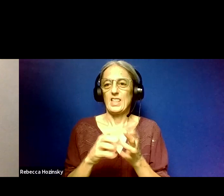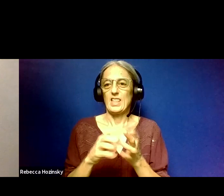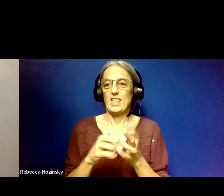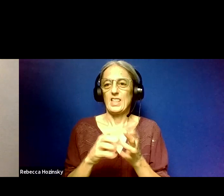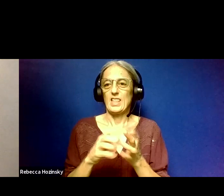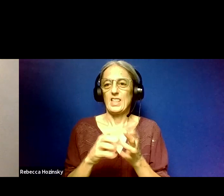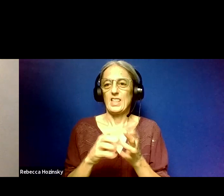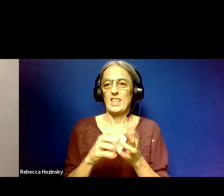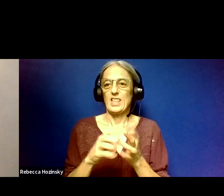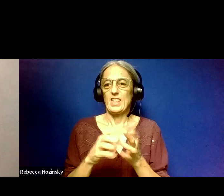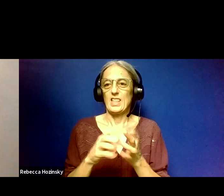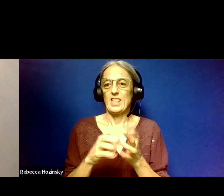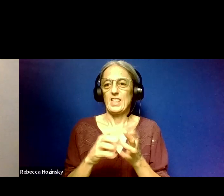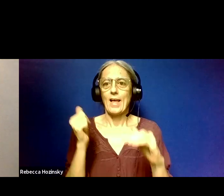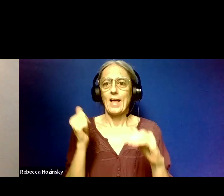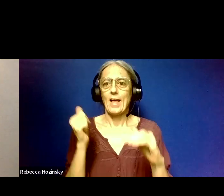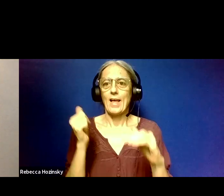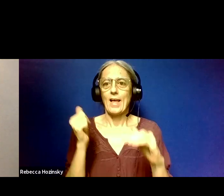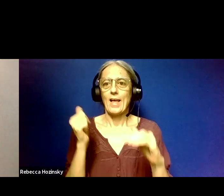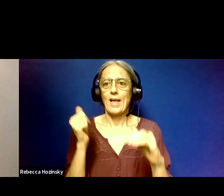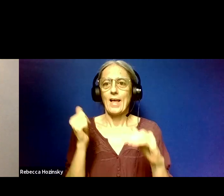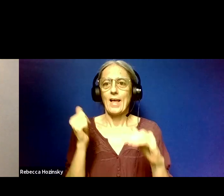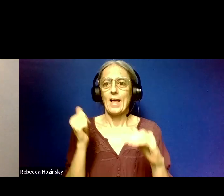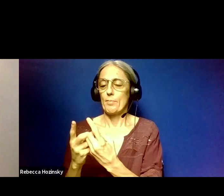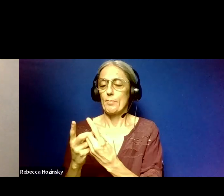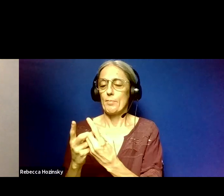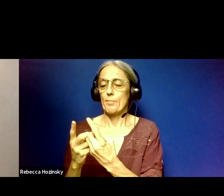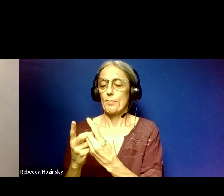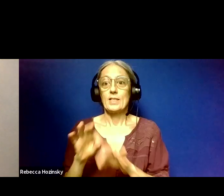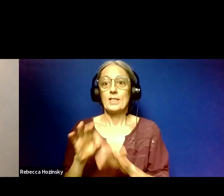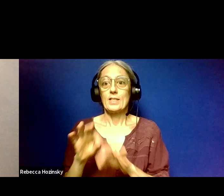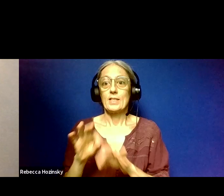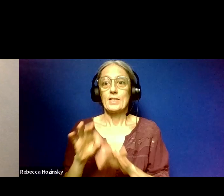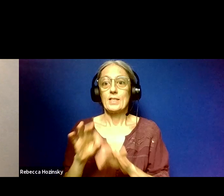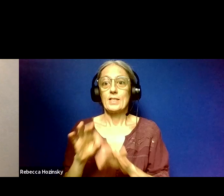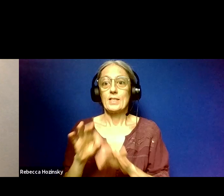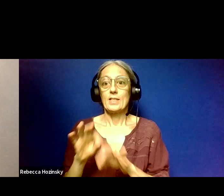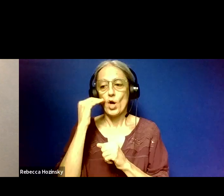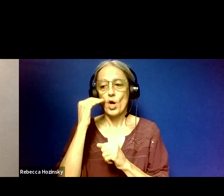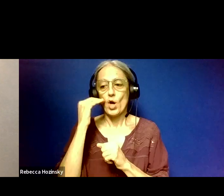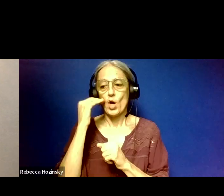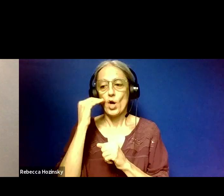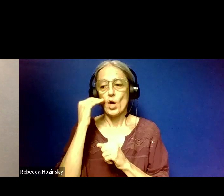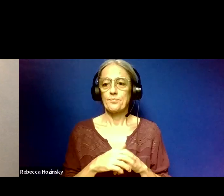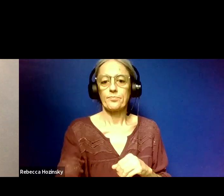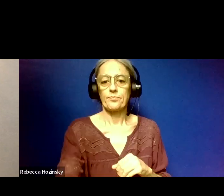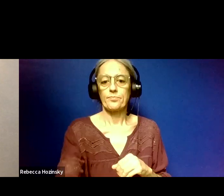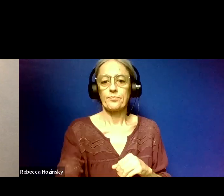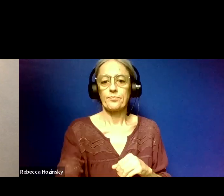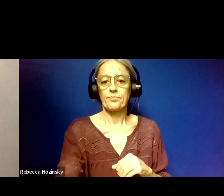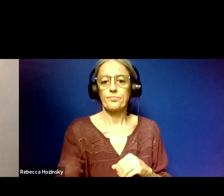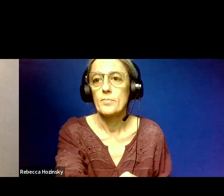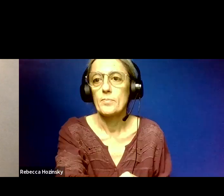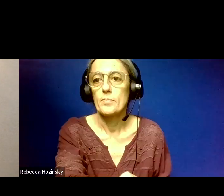tucked away in HR departments, but it's important for everyone to know. A qualified individual is a person who